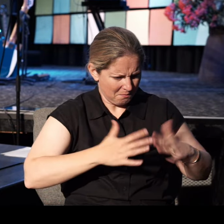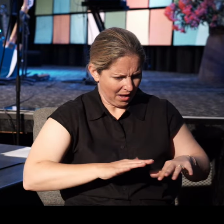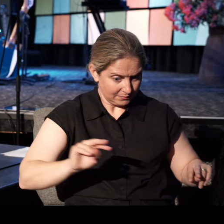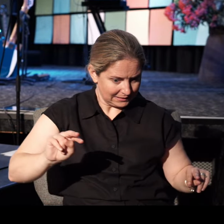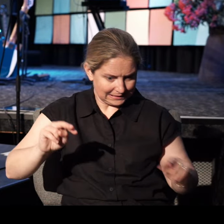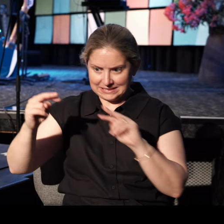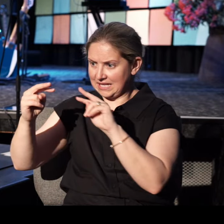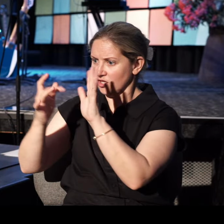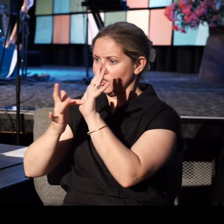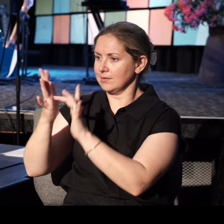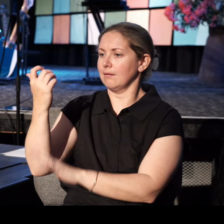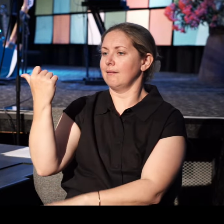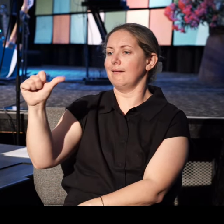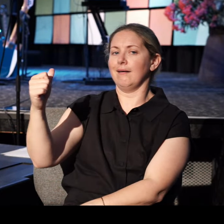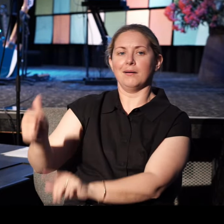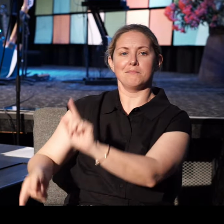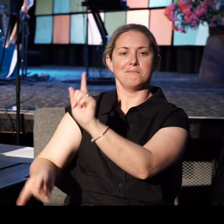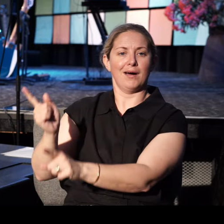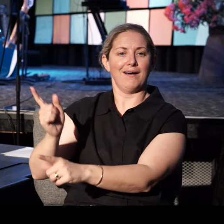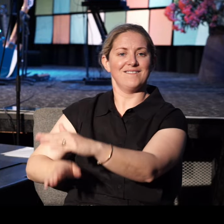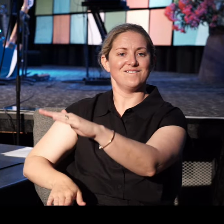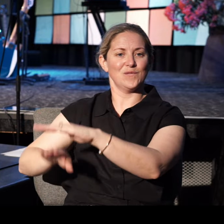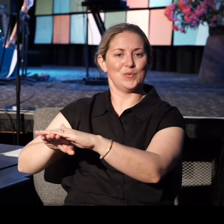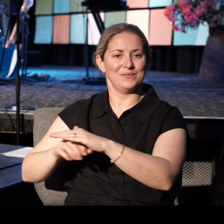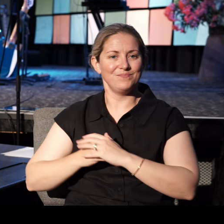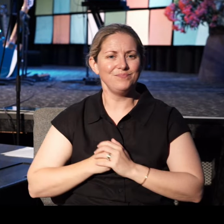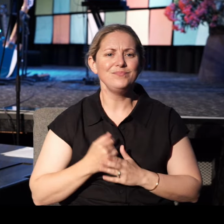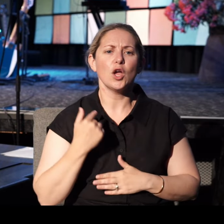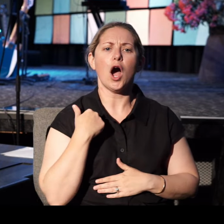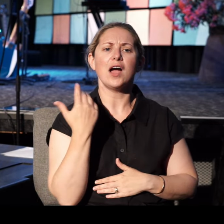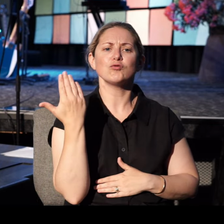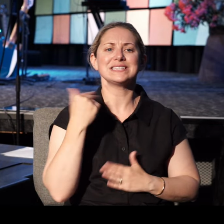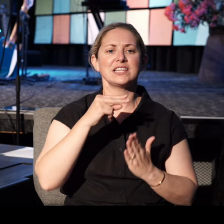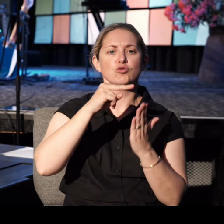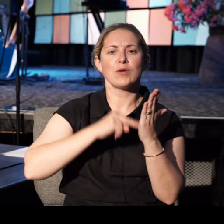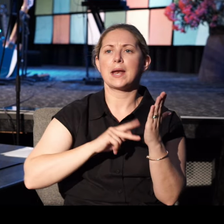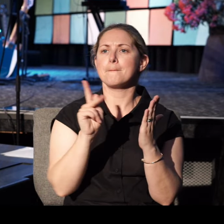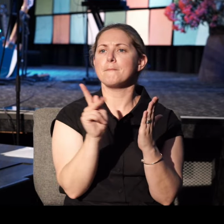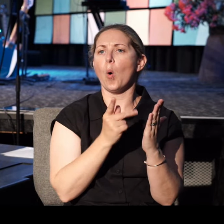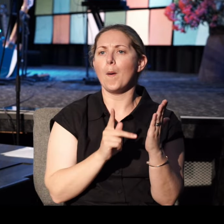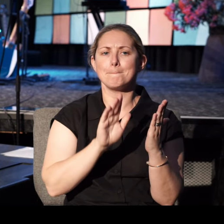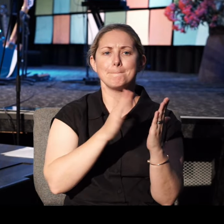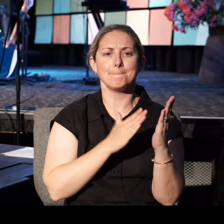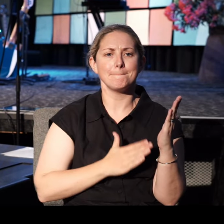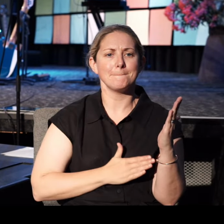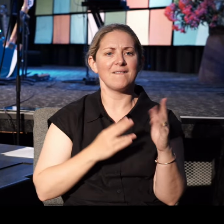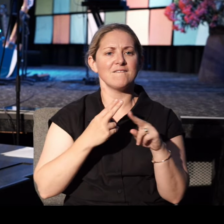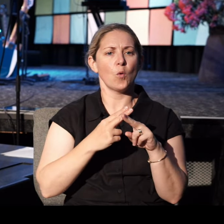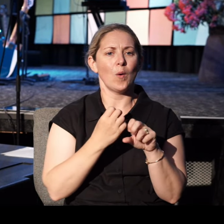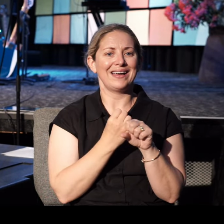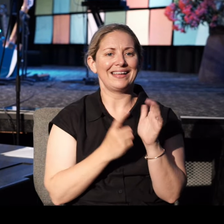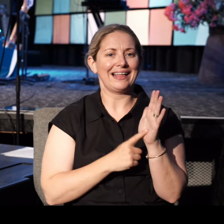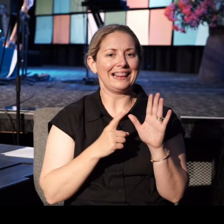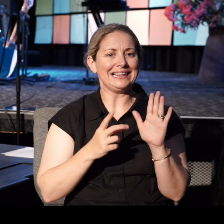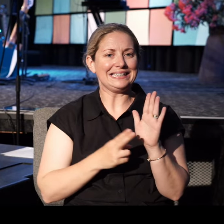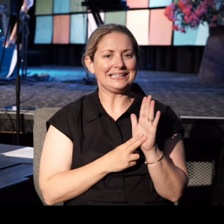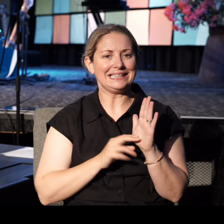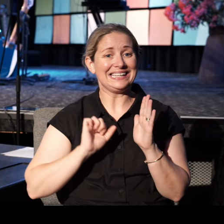Hang on, trust God. I shared a poem at Glyn's funeral this last week, and if you were there, wasn't it a